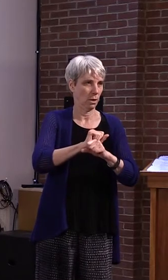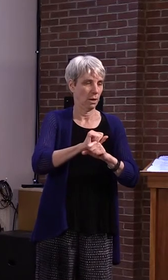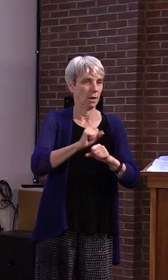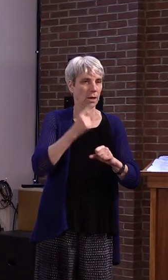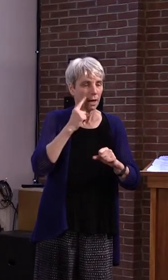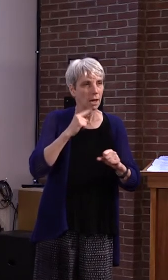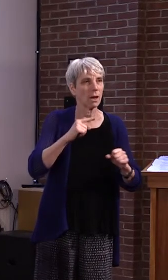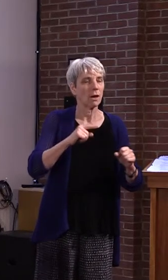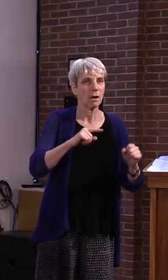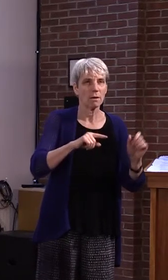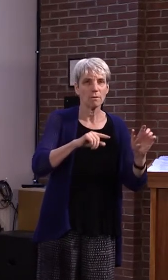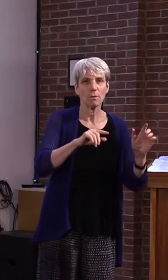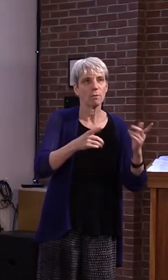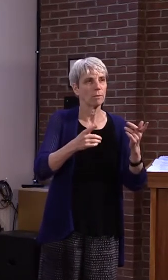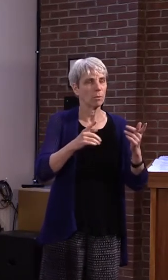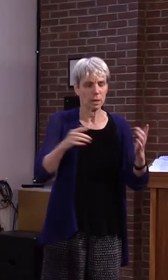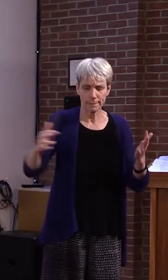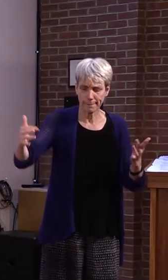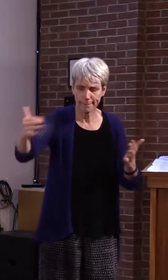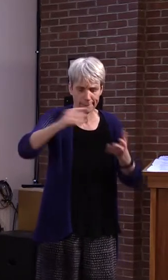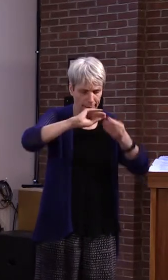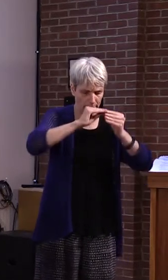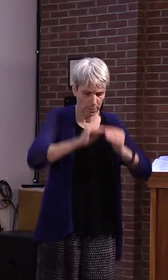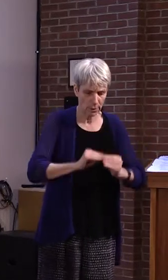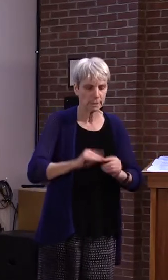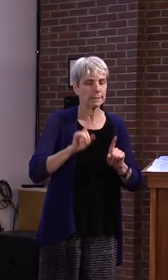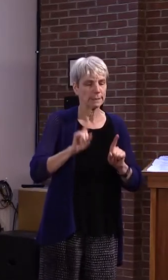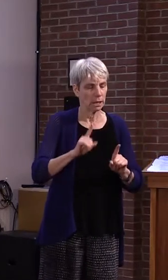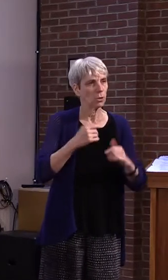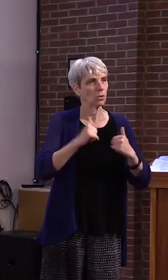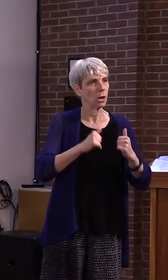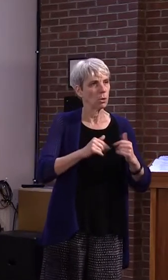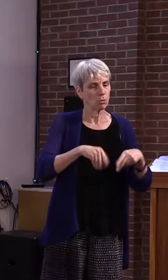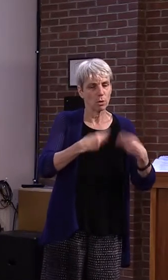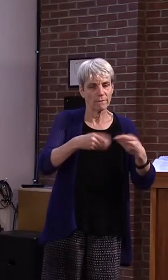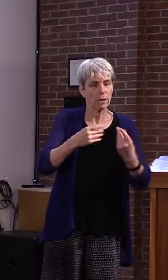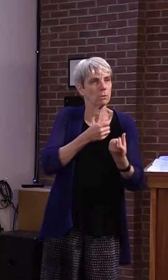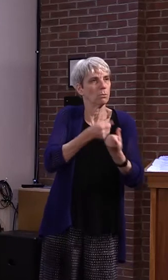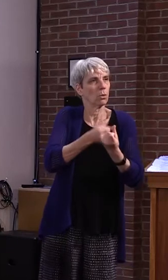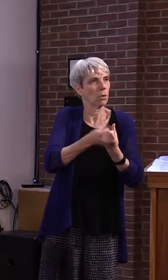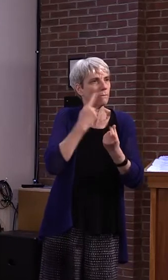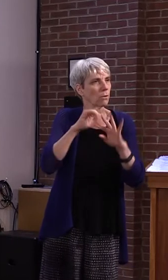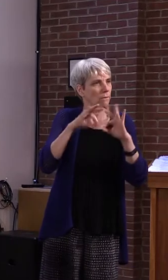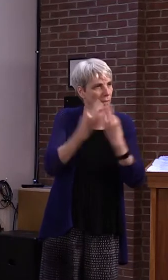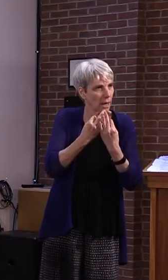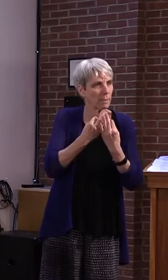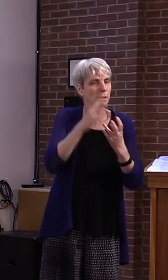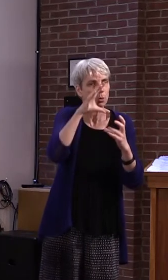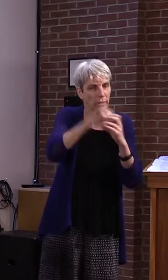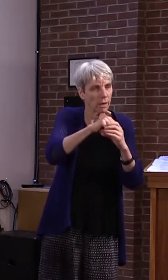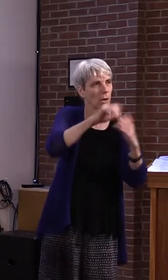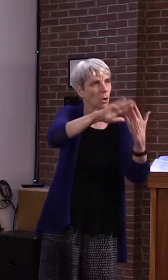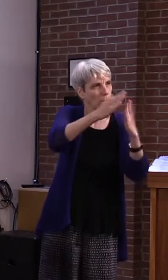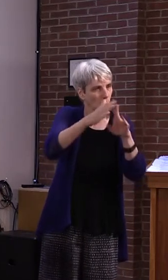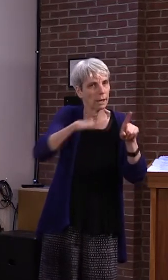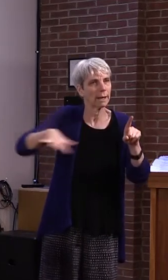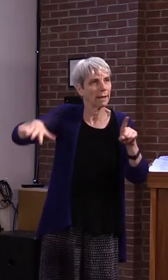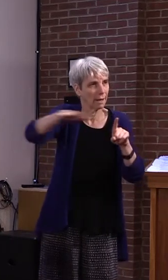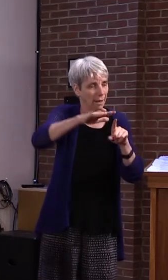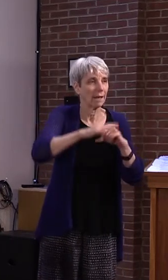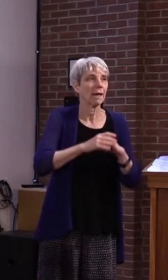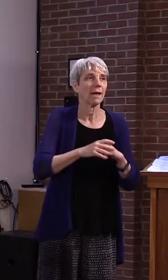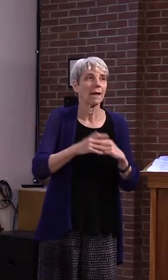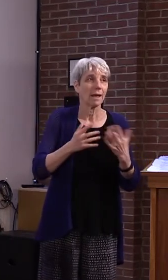data and the conversations we're having with the communities. And that's what we're trying to do. We're trying to minimize